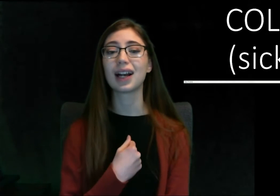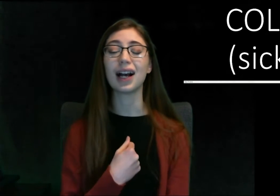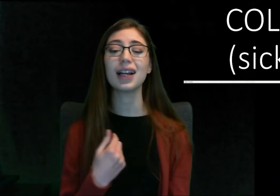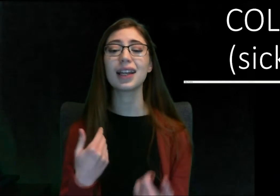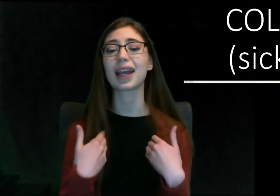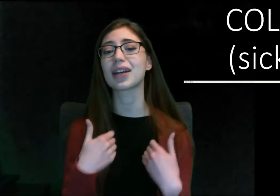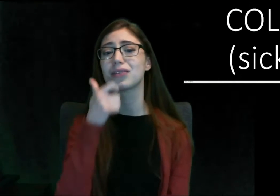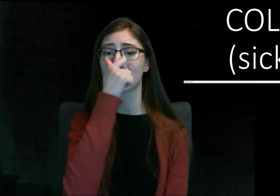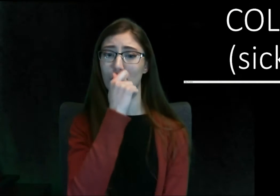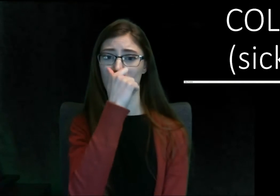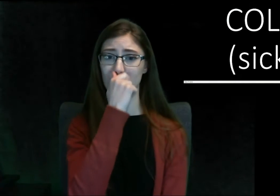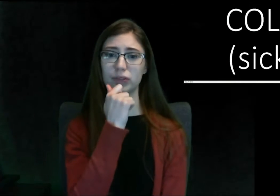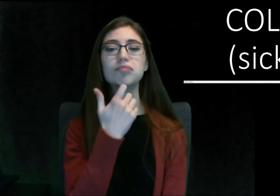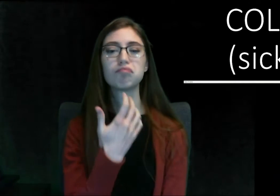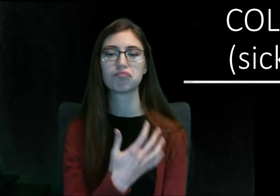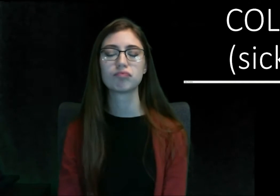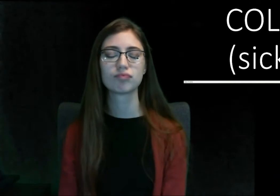I have a cold.